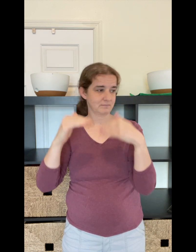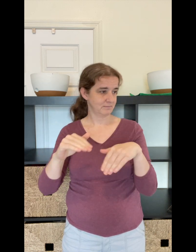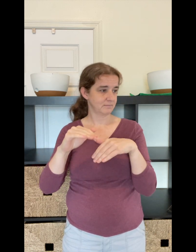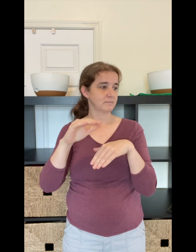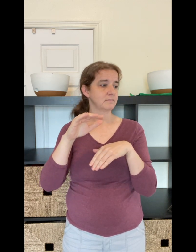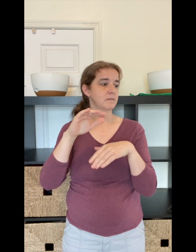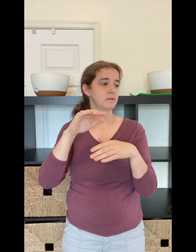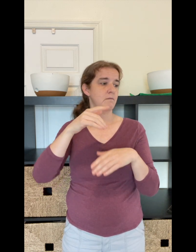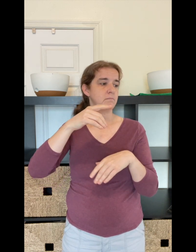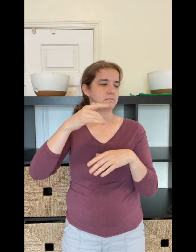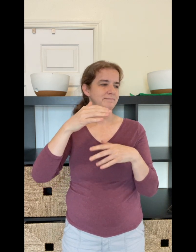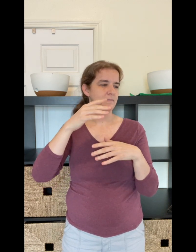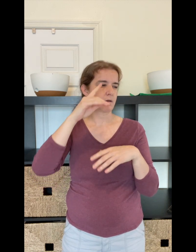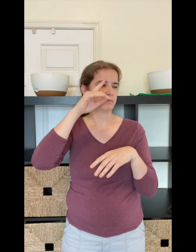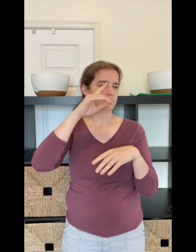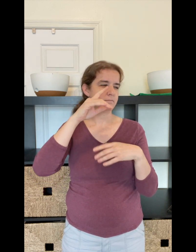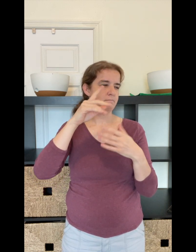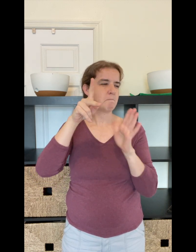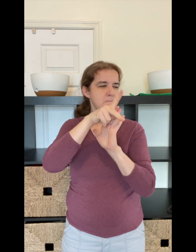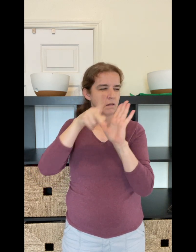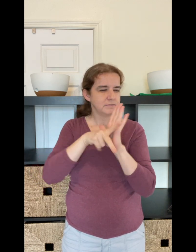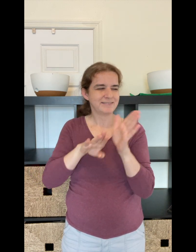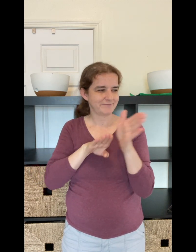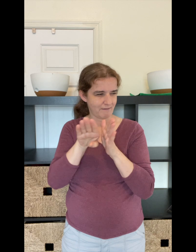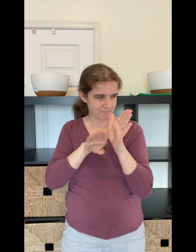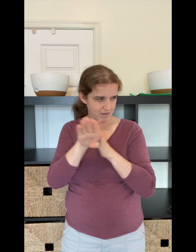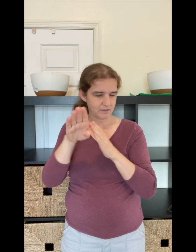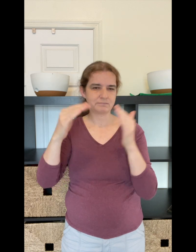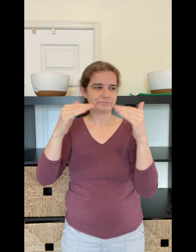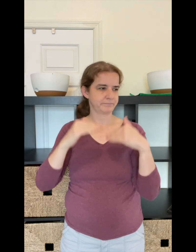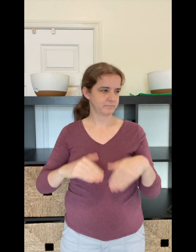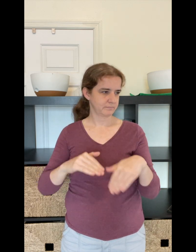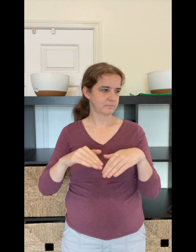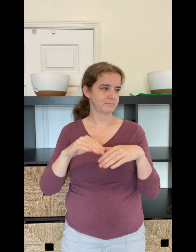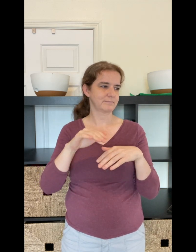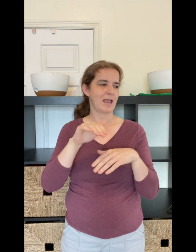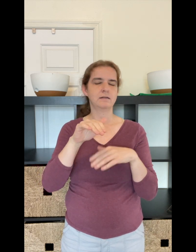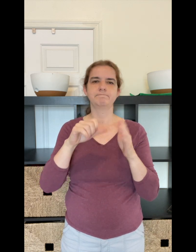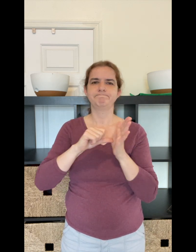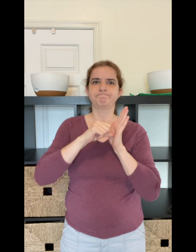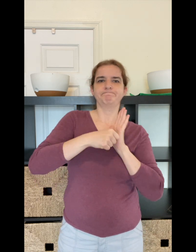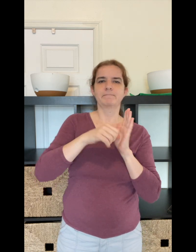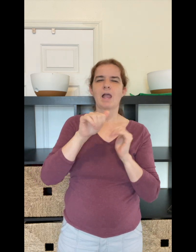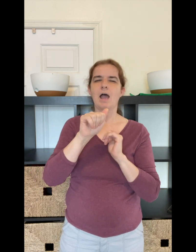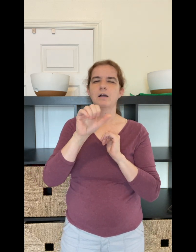assessment. The next one, policy development. And next,